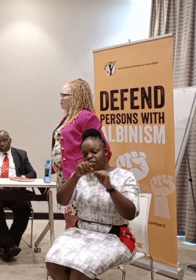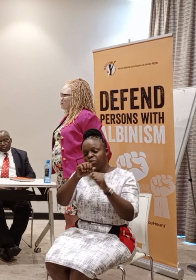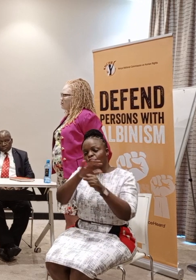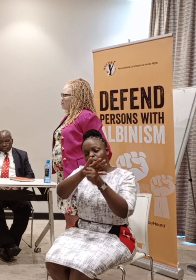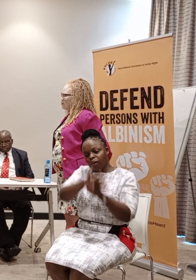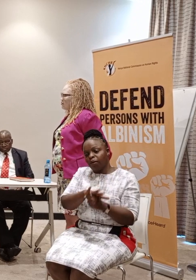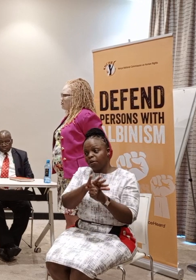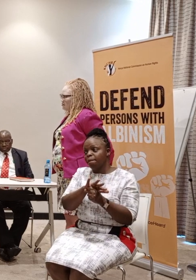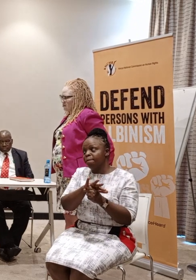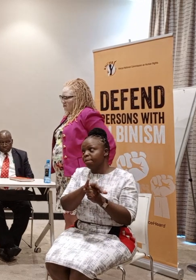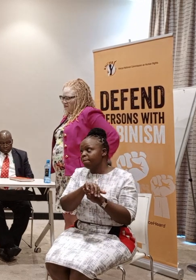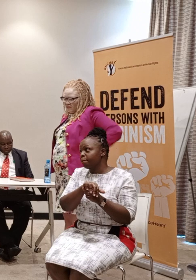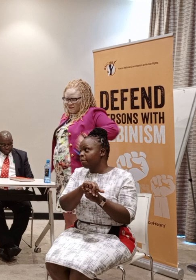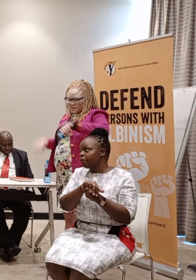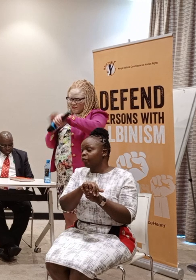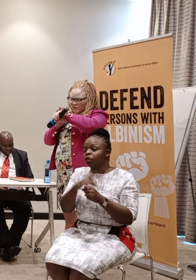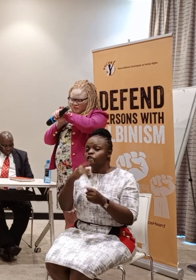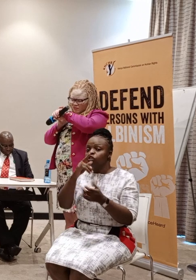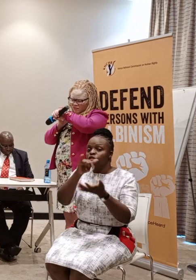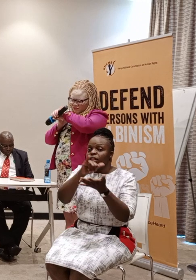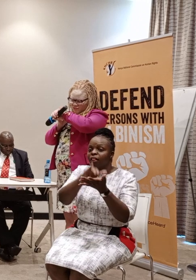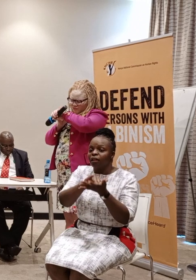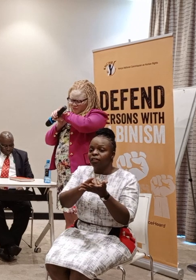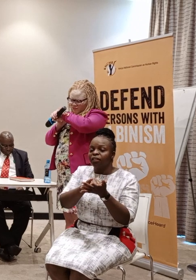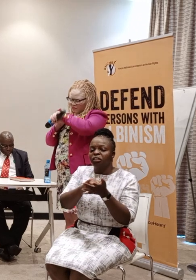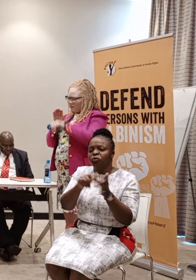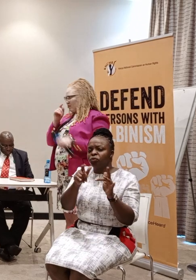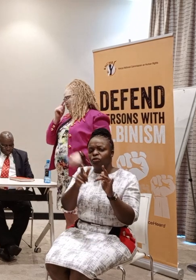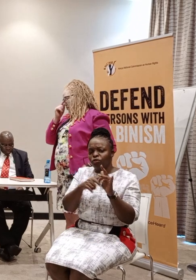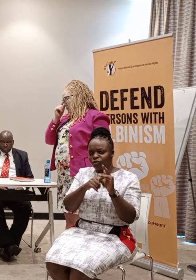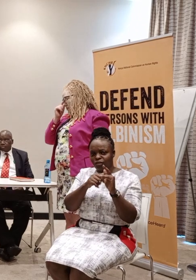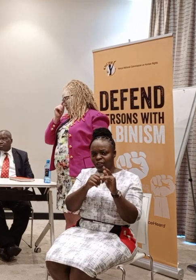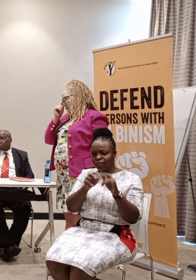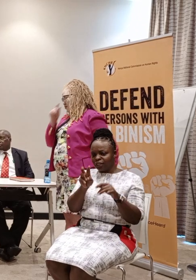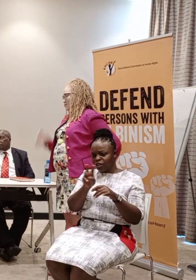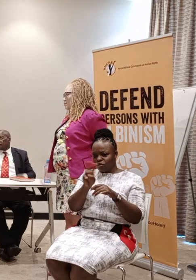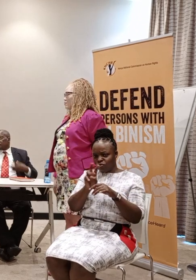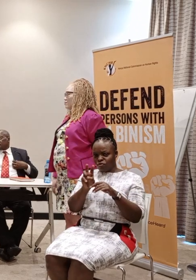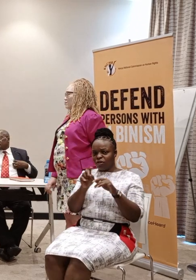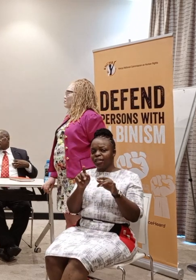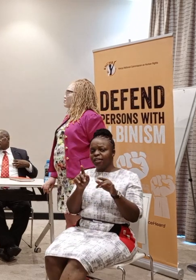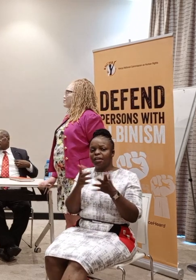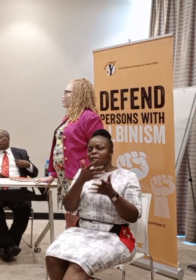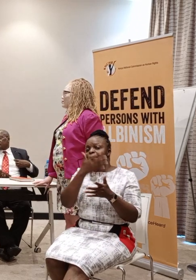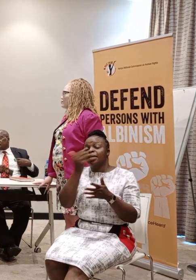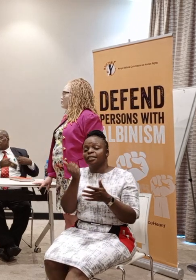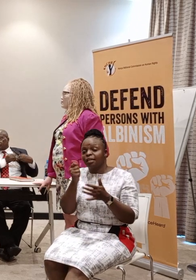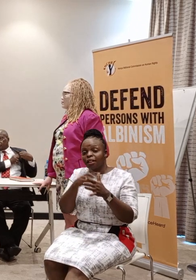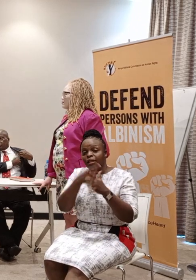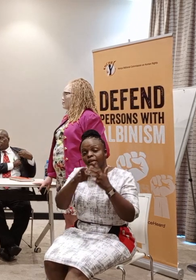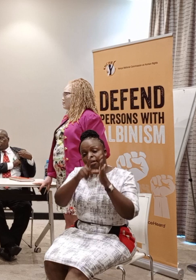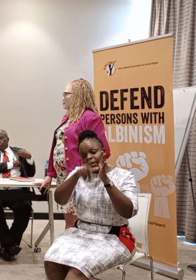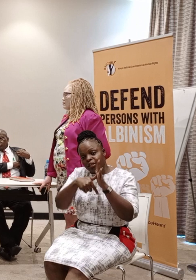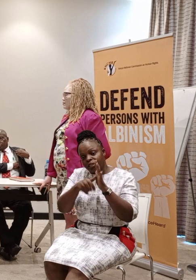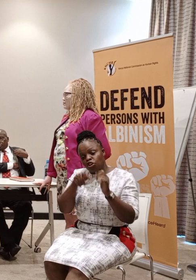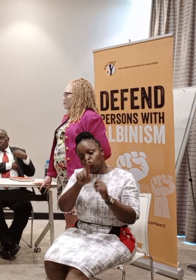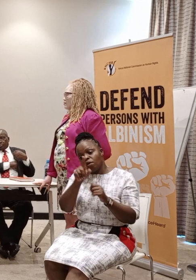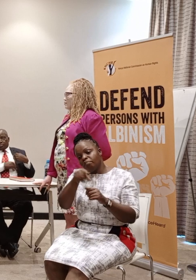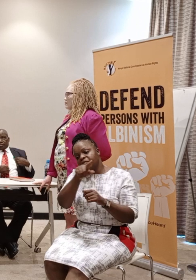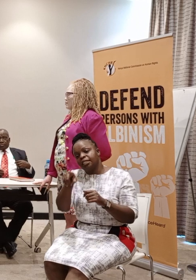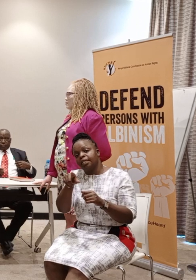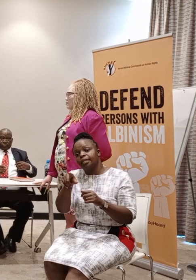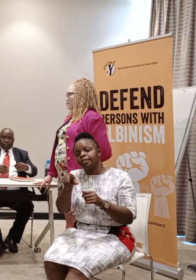understated, okay? So that you do not seem to. It is the way it moves. And then later, your mistakes will